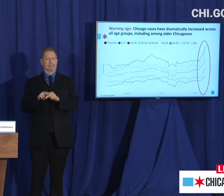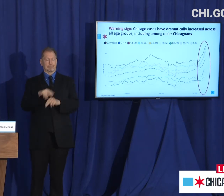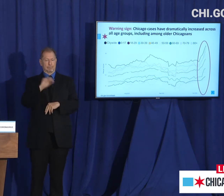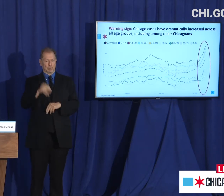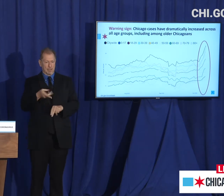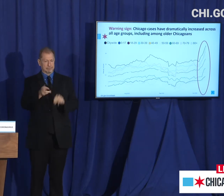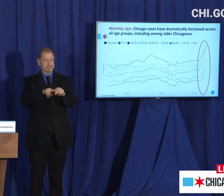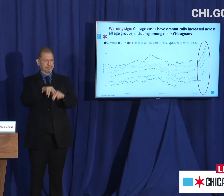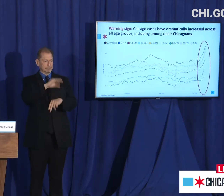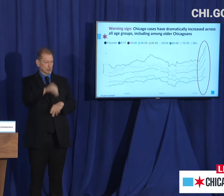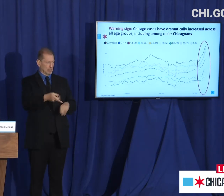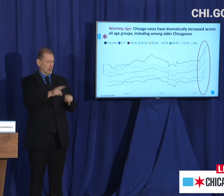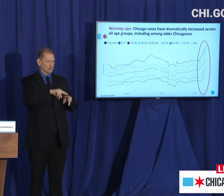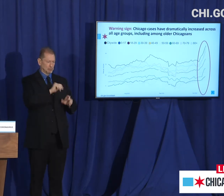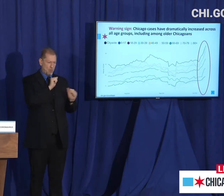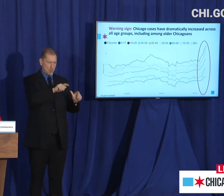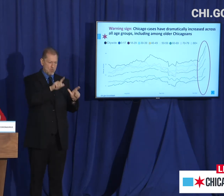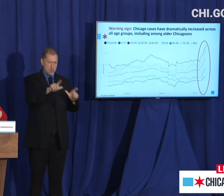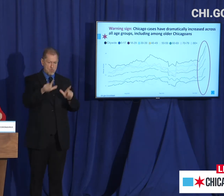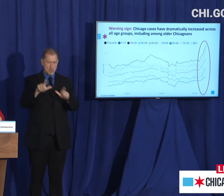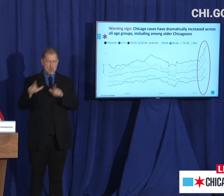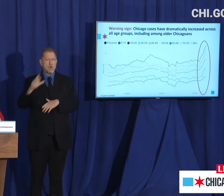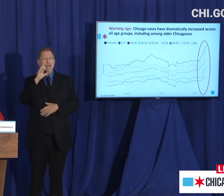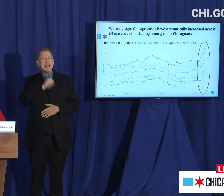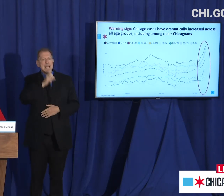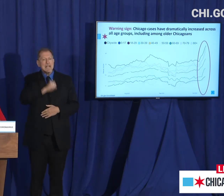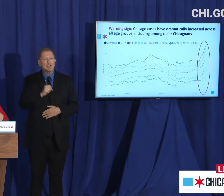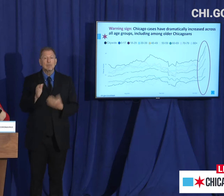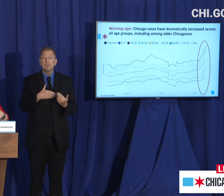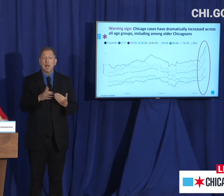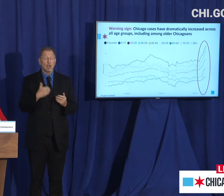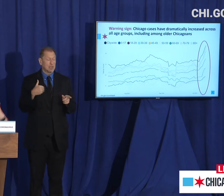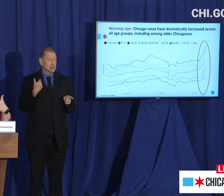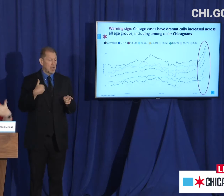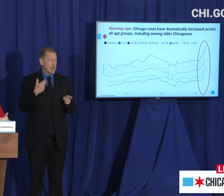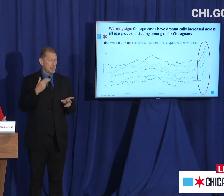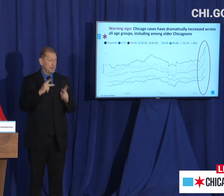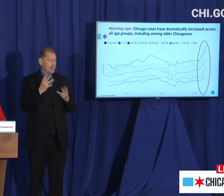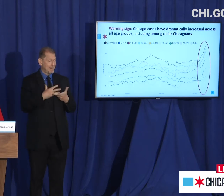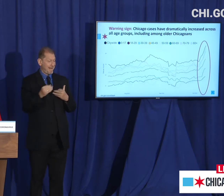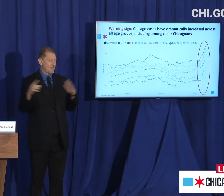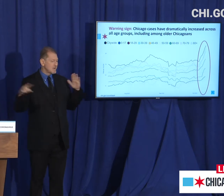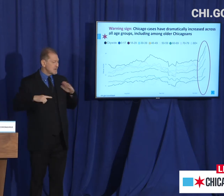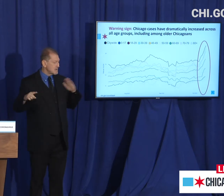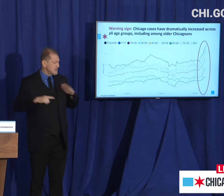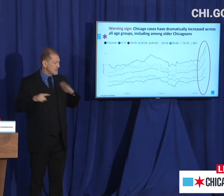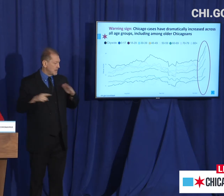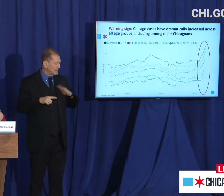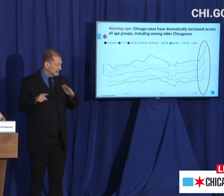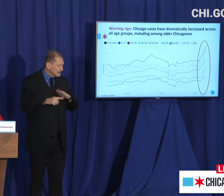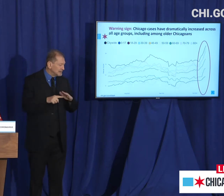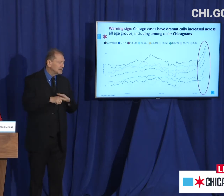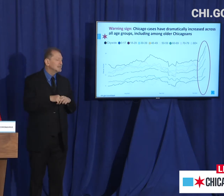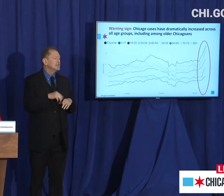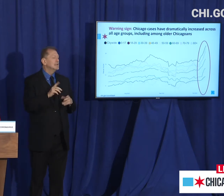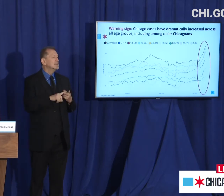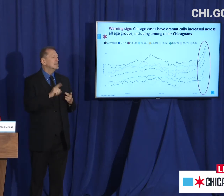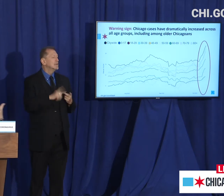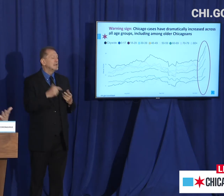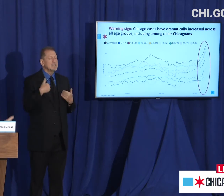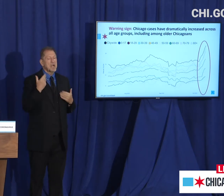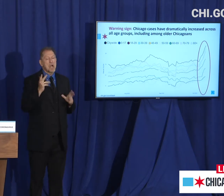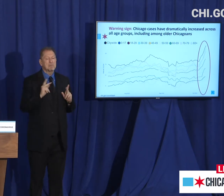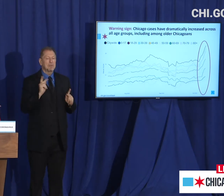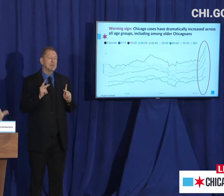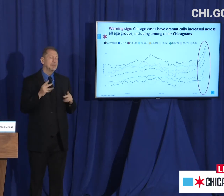case rates rise. And that is because even if it is younger people who are out and about more, and even if it is younger people who